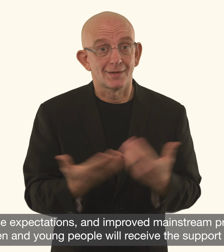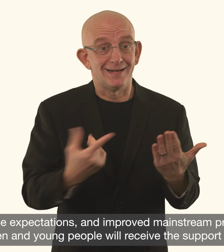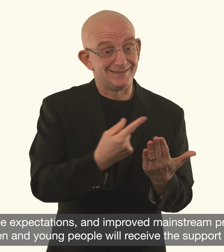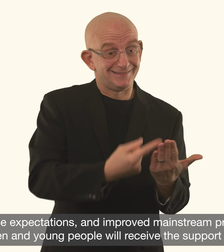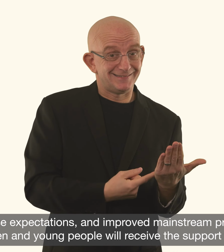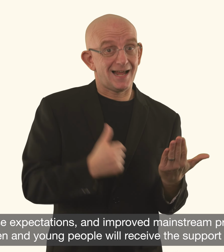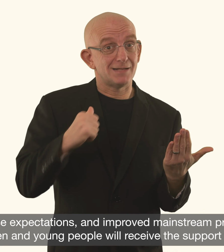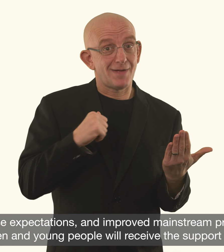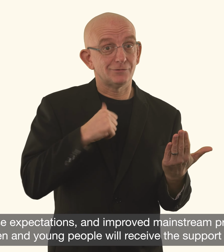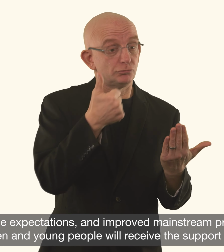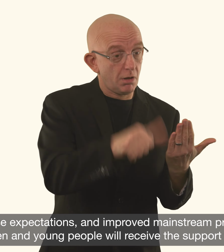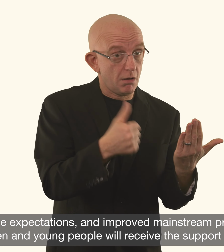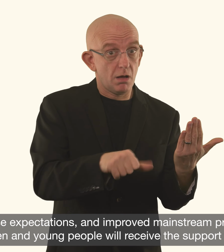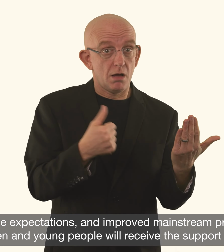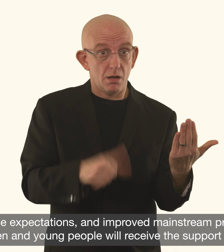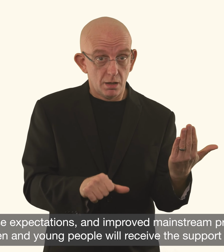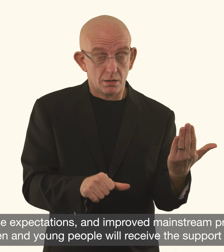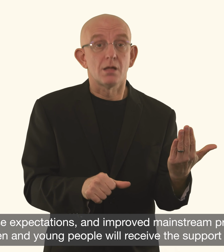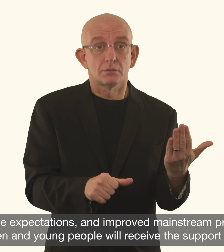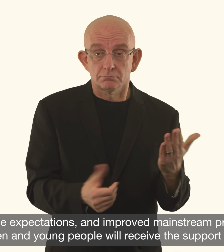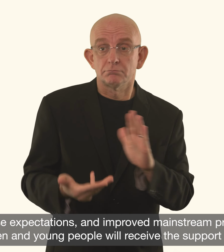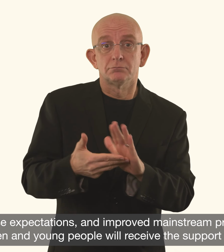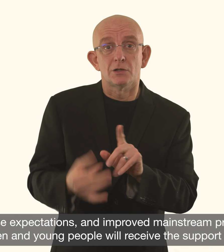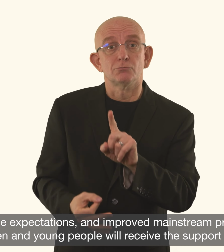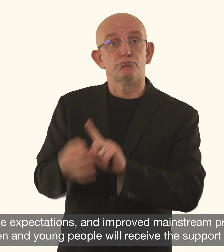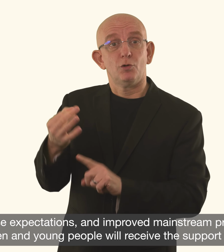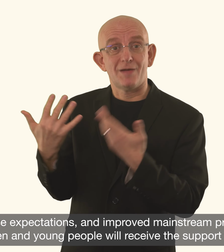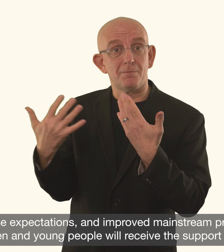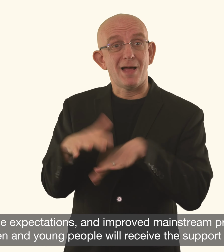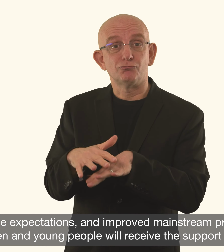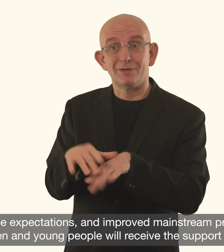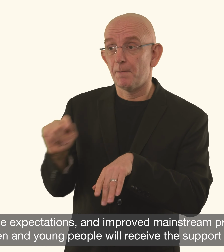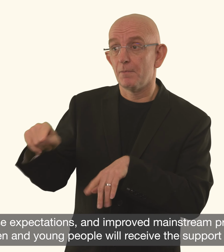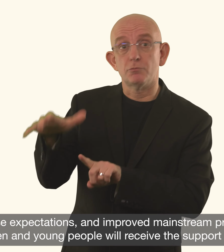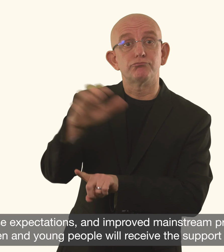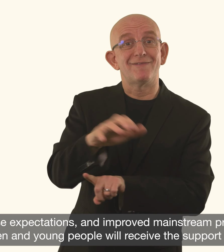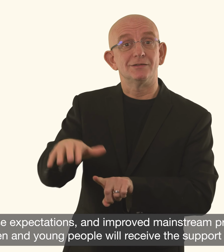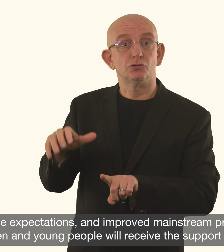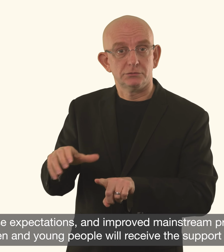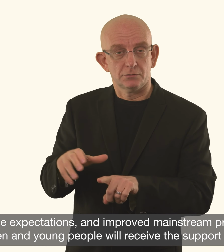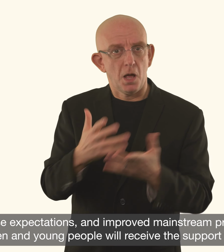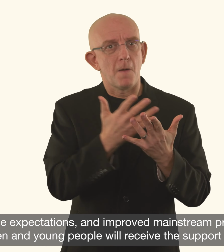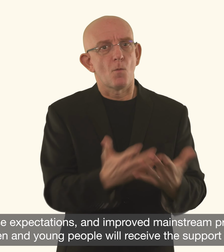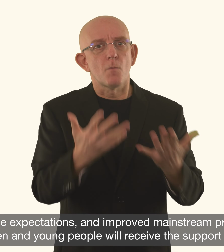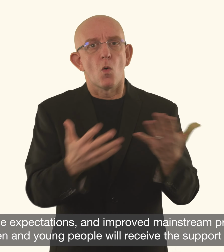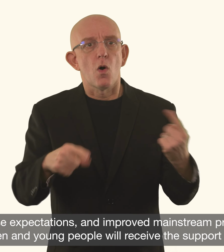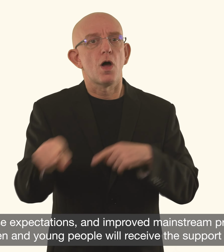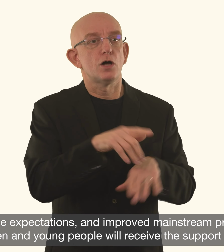With these expectations and improved mainstream provision, more children and young people will